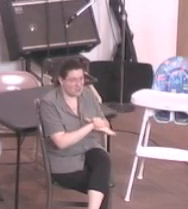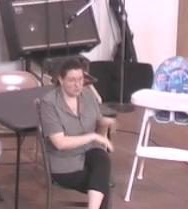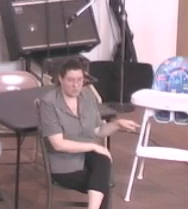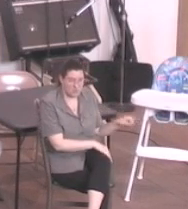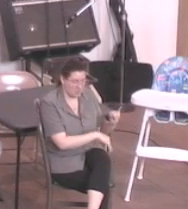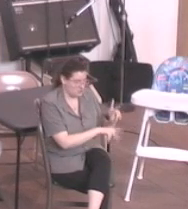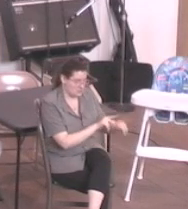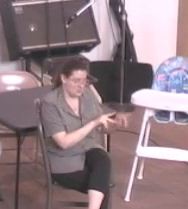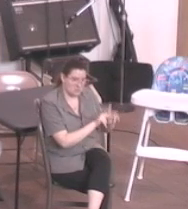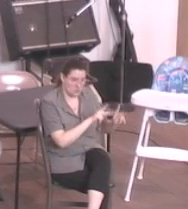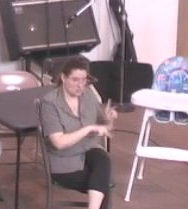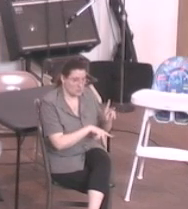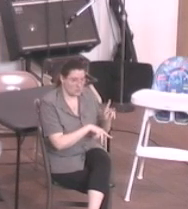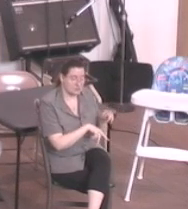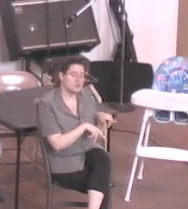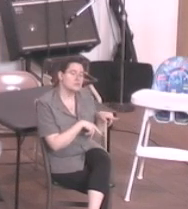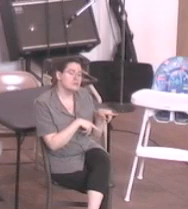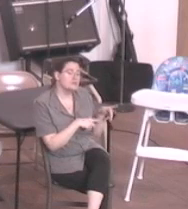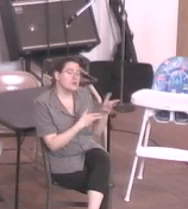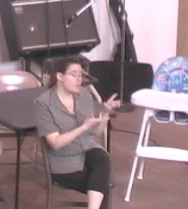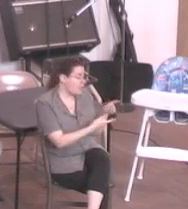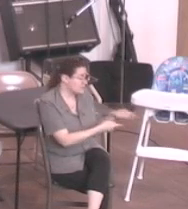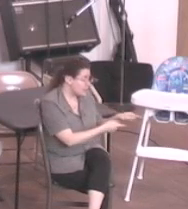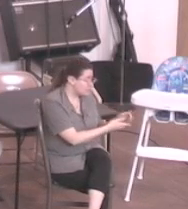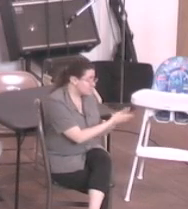And what he was trying to do was change them from being that deep